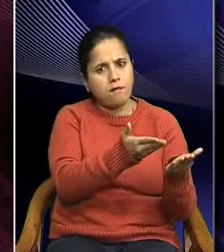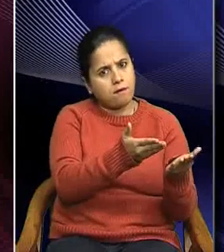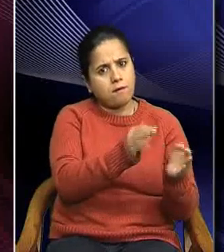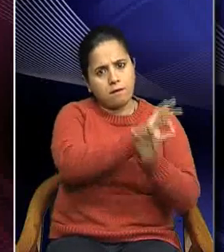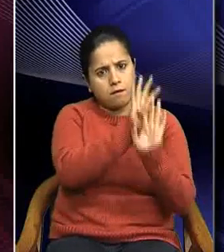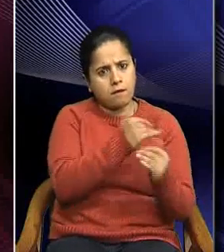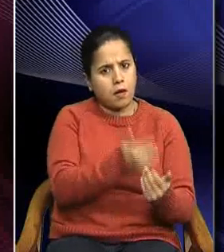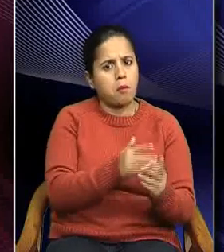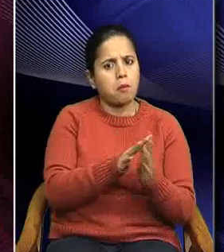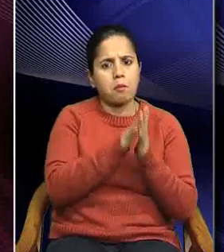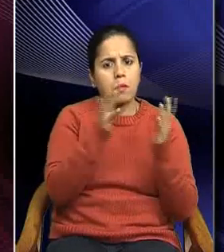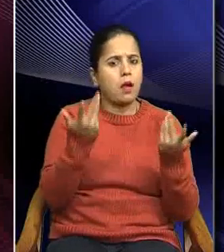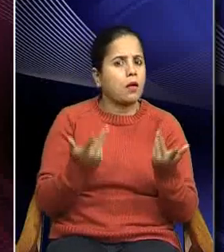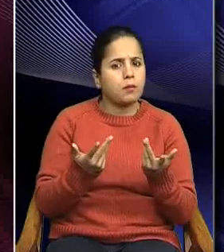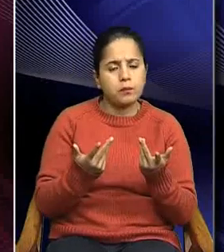is not much